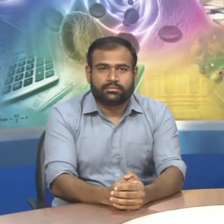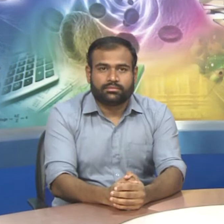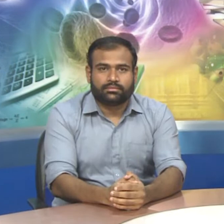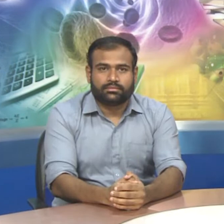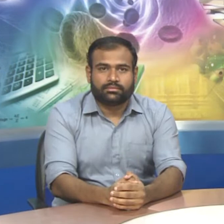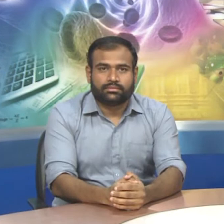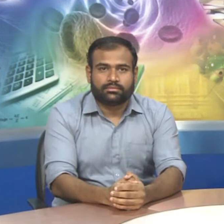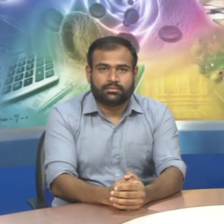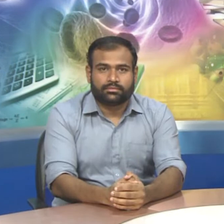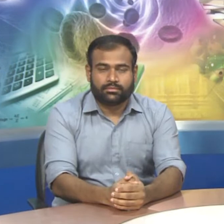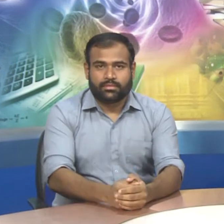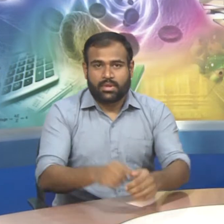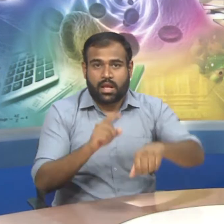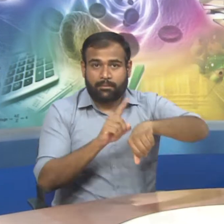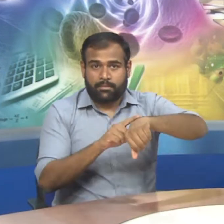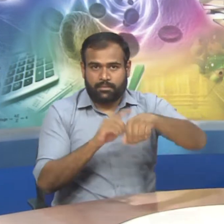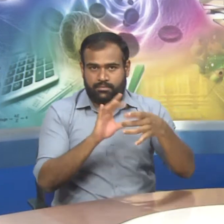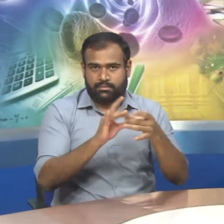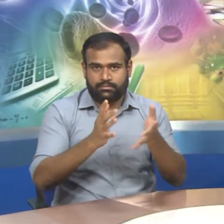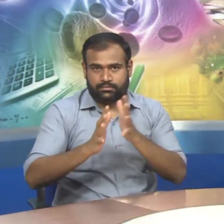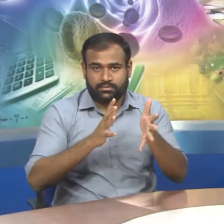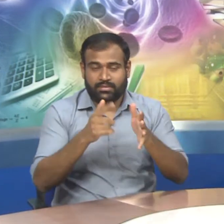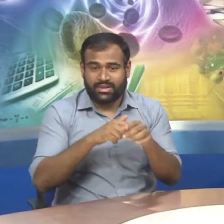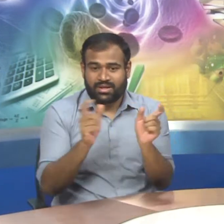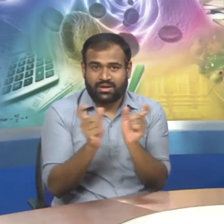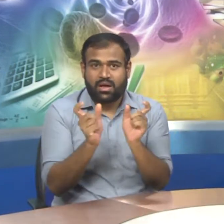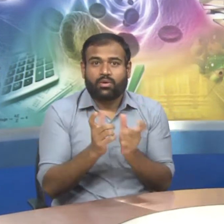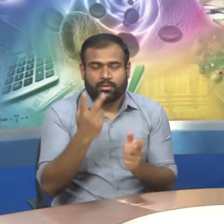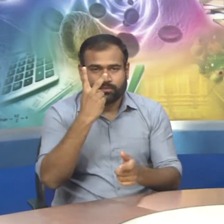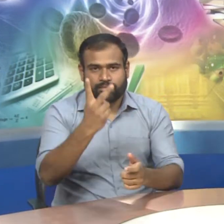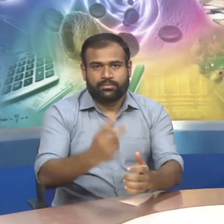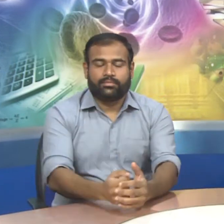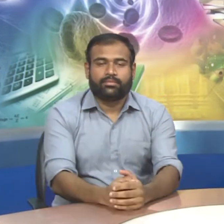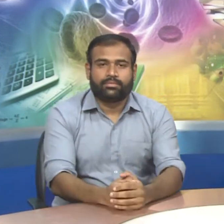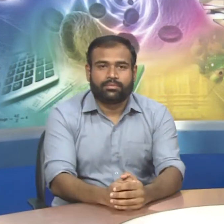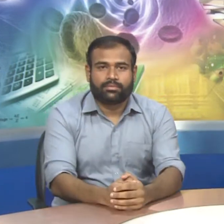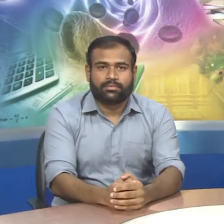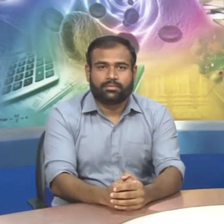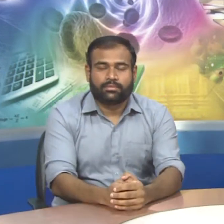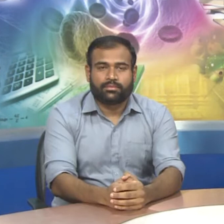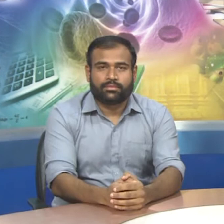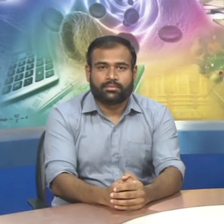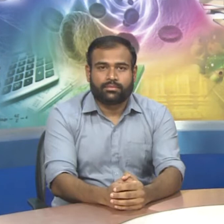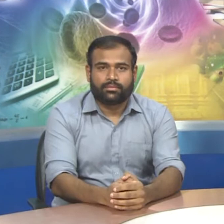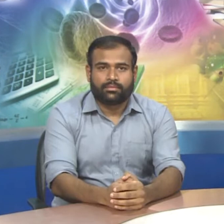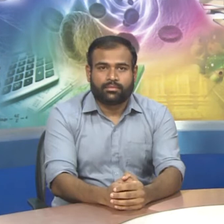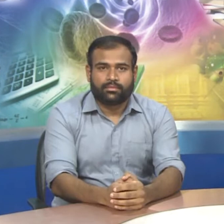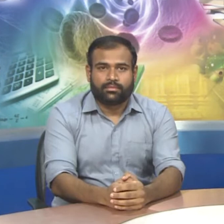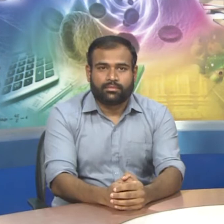shape. Now let us see some examples when it is related to time.